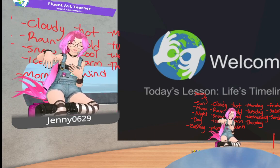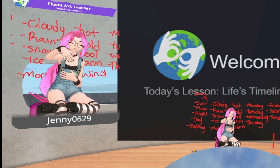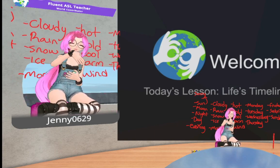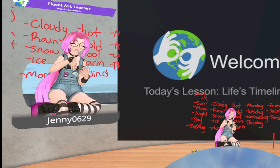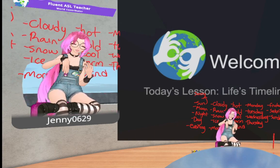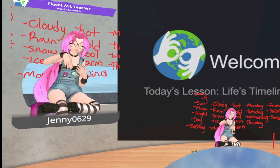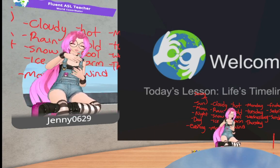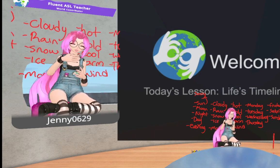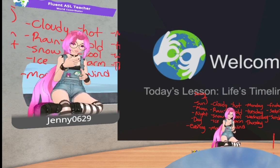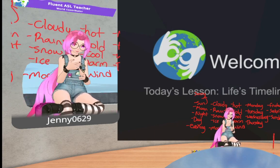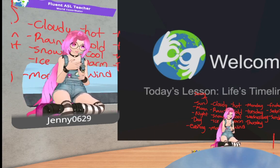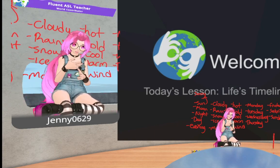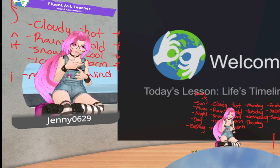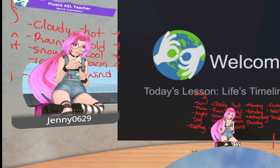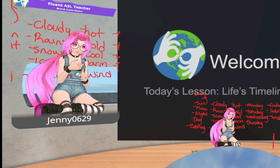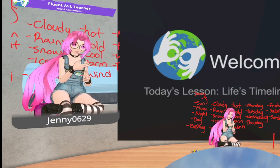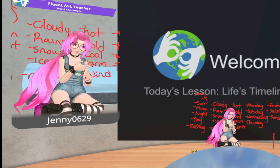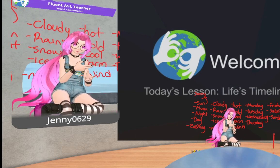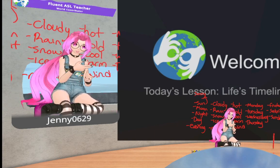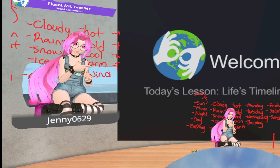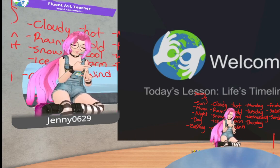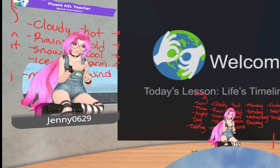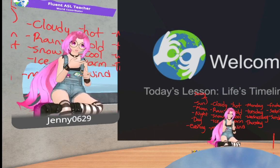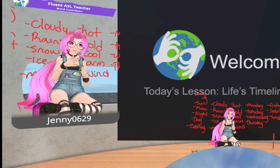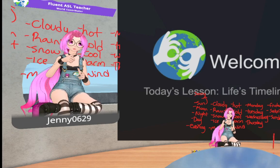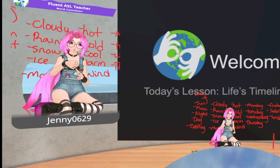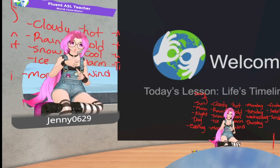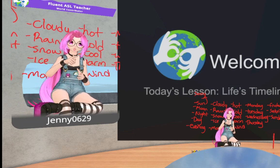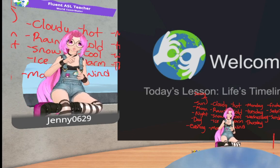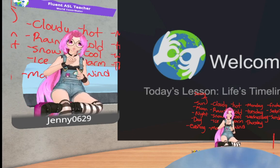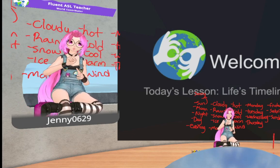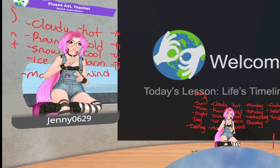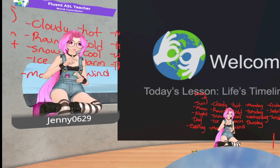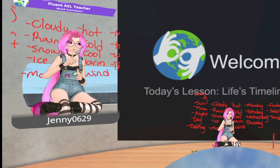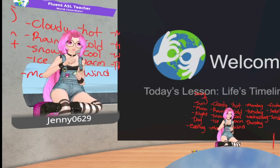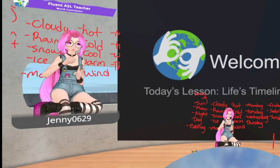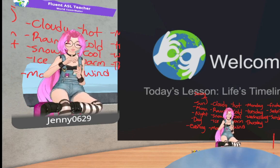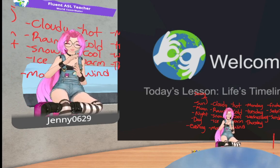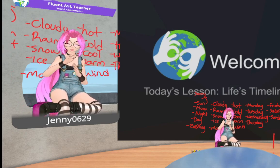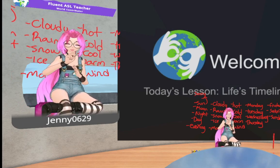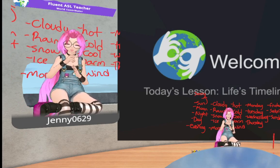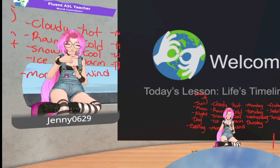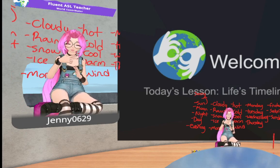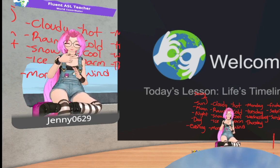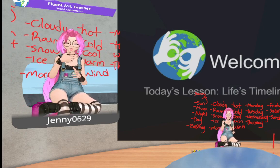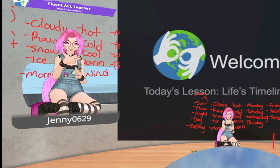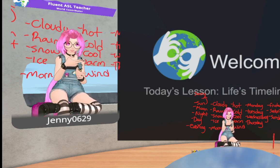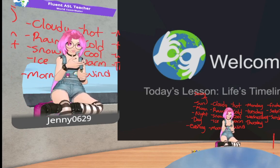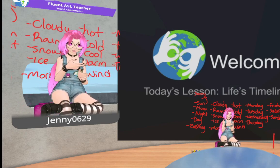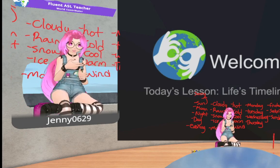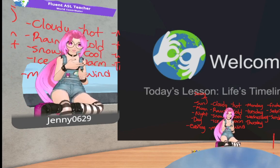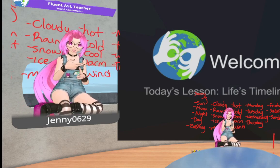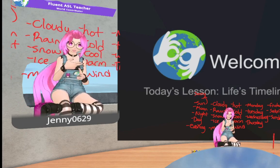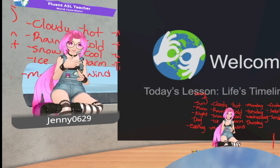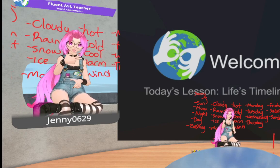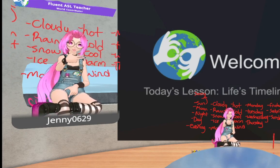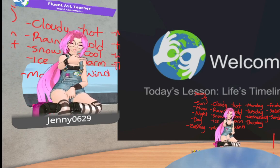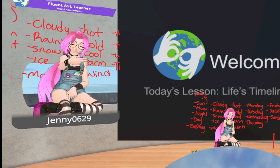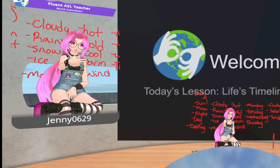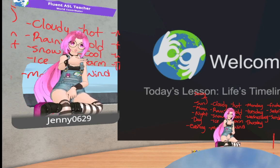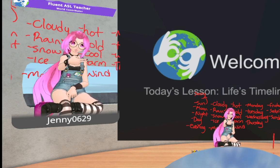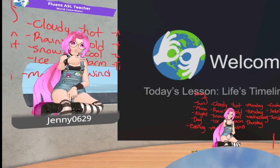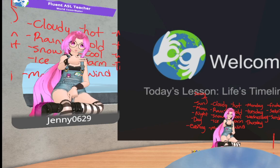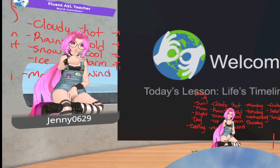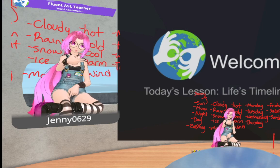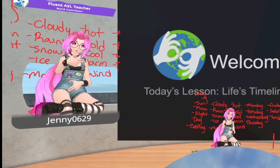the spin effect. But I've also seen people do, for hurricane specifically, not tornado, I've seen people do the 3 hand shape because